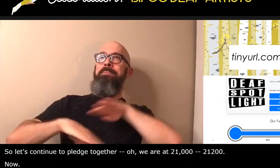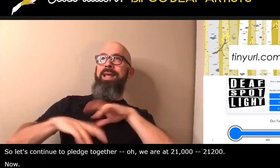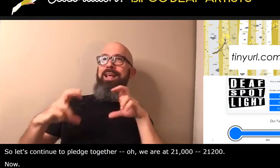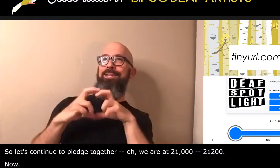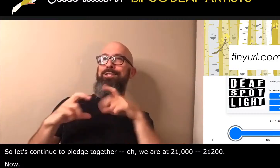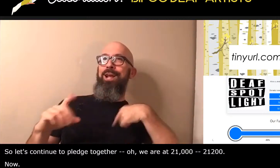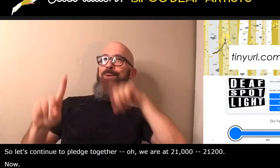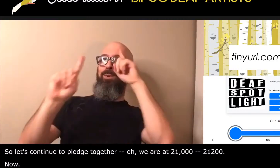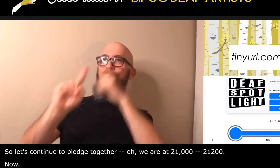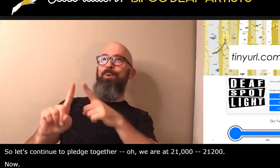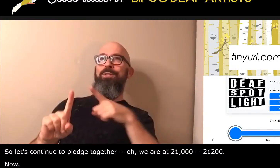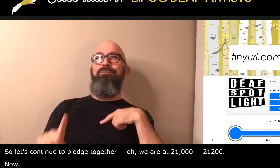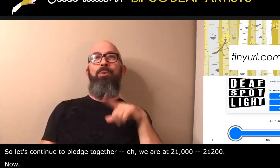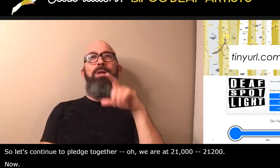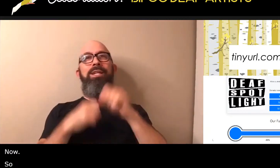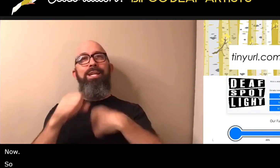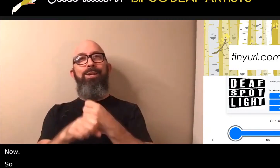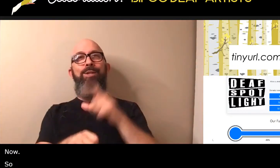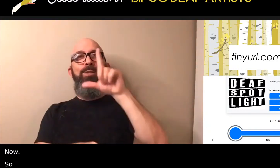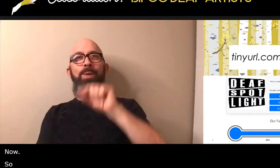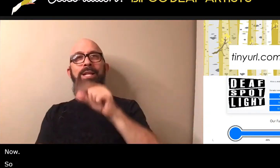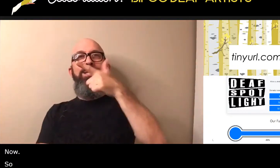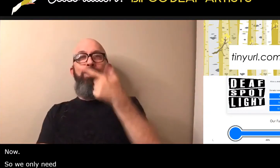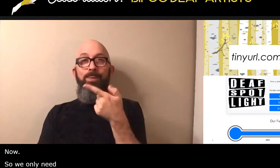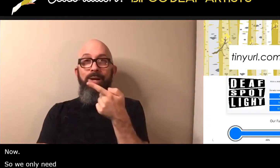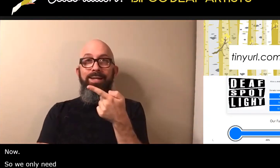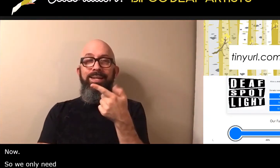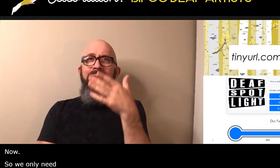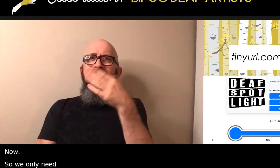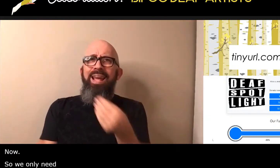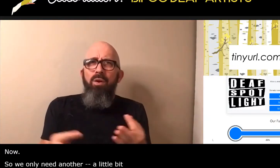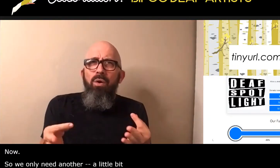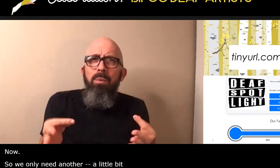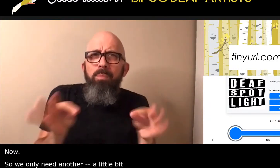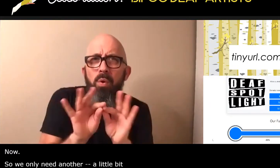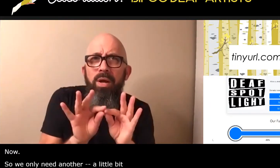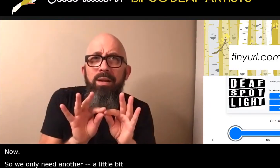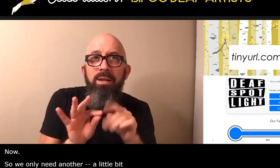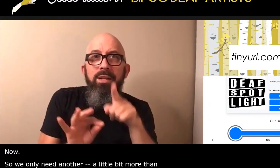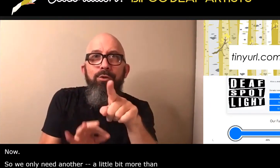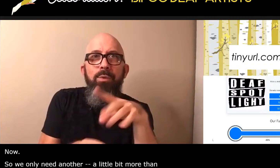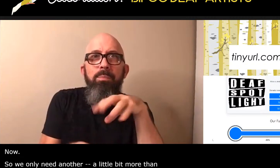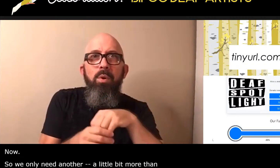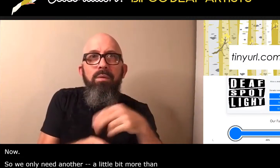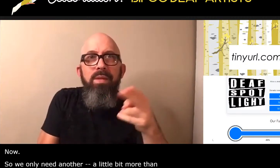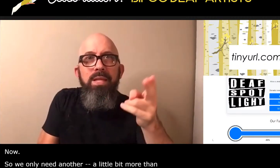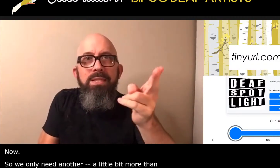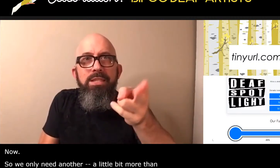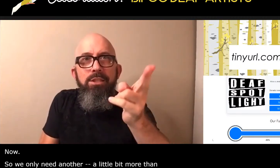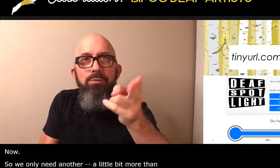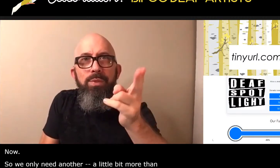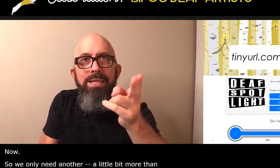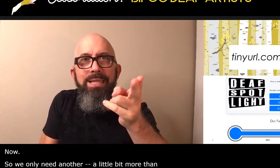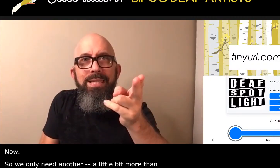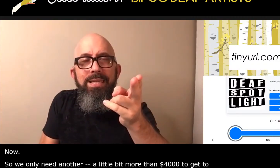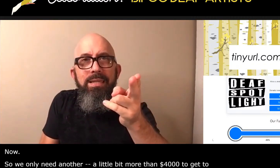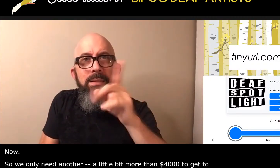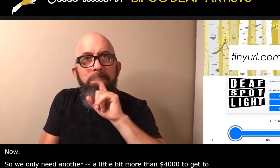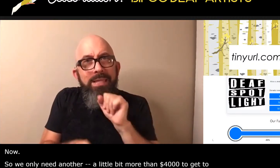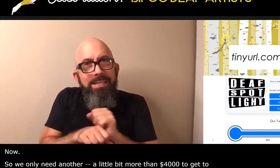So we only need a little bit more than $4,000 to get to that $25,000